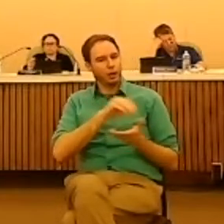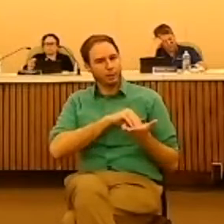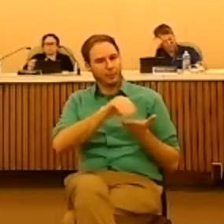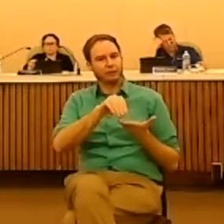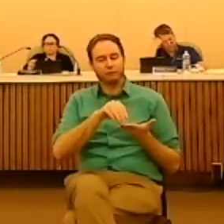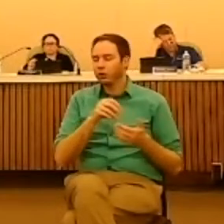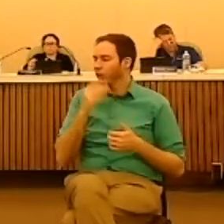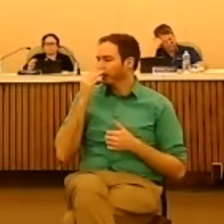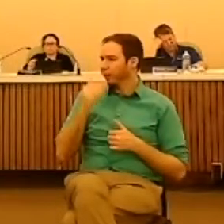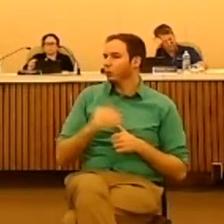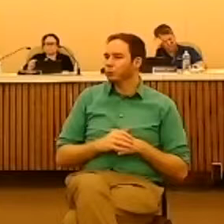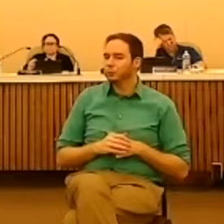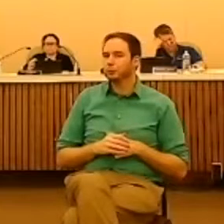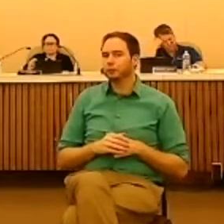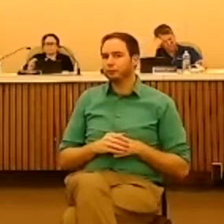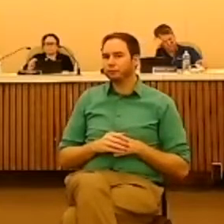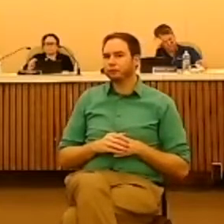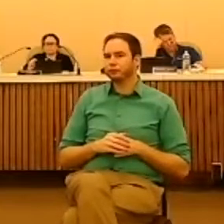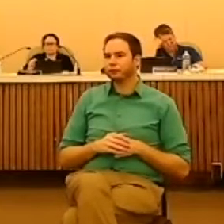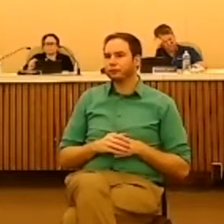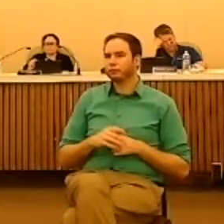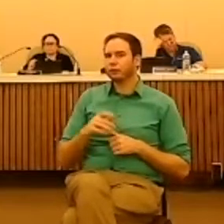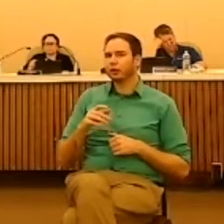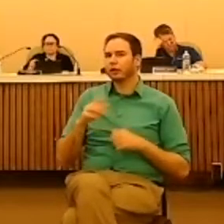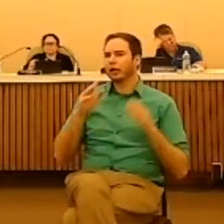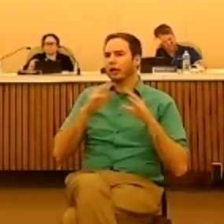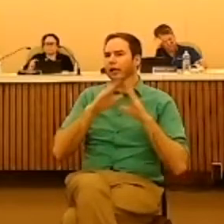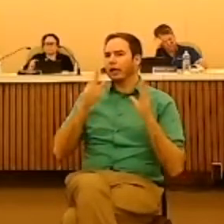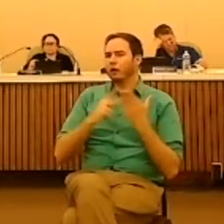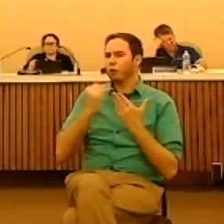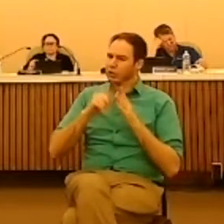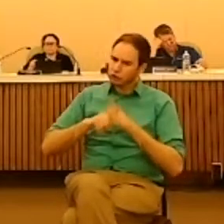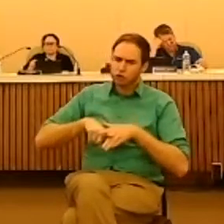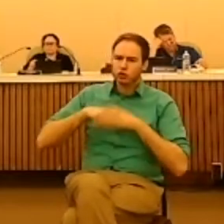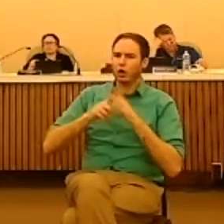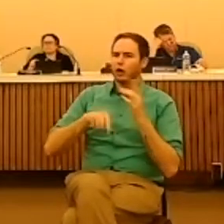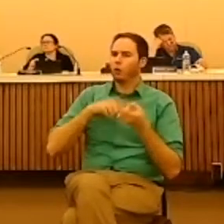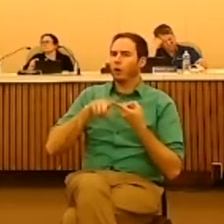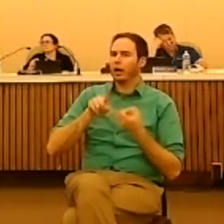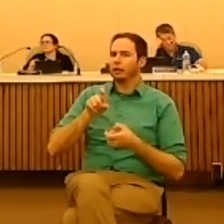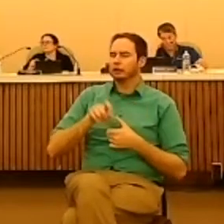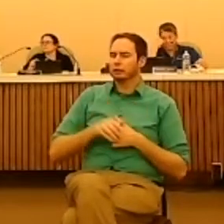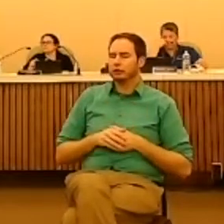you. When is the house project starting?